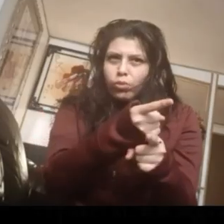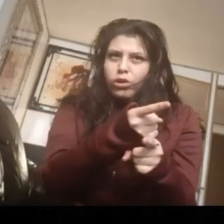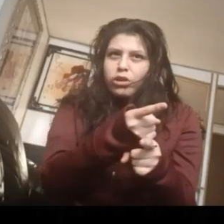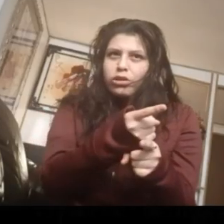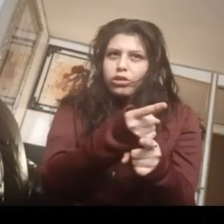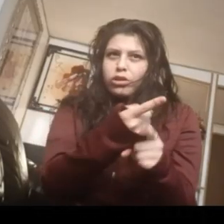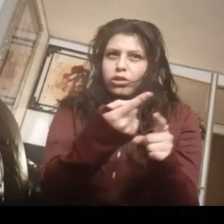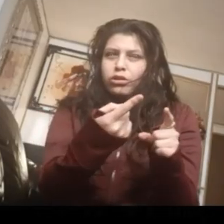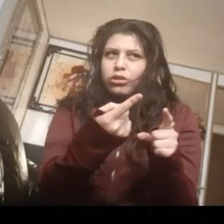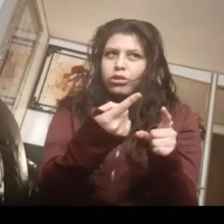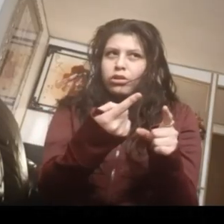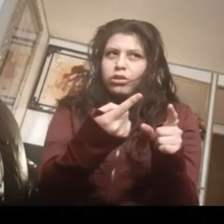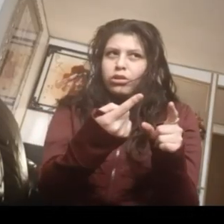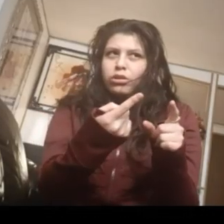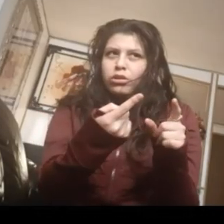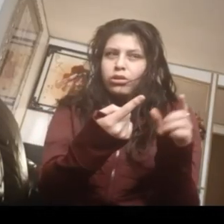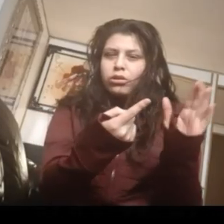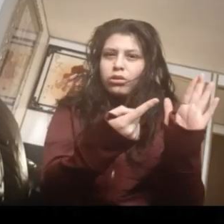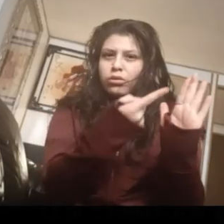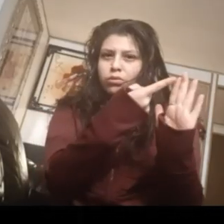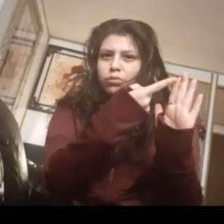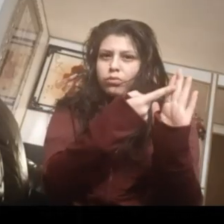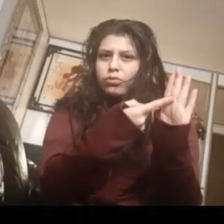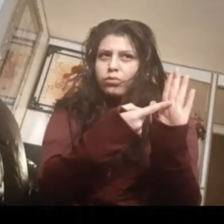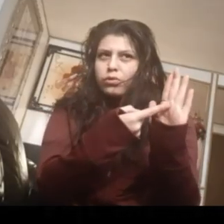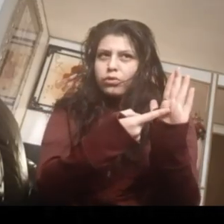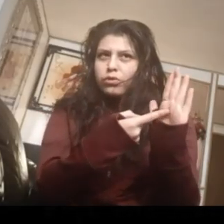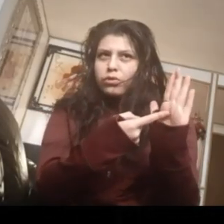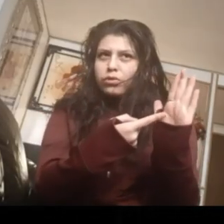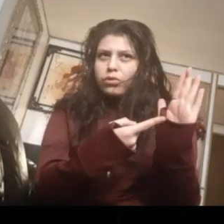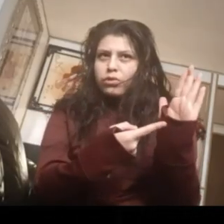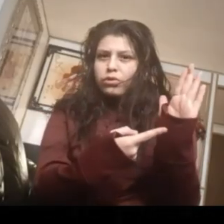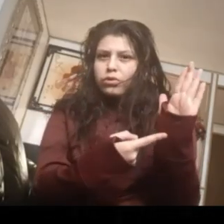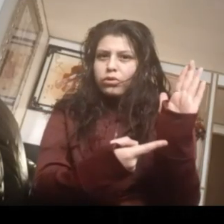as far as we know, has been proven by laws.